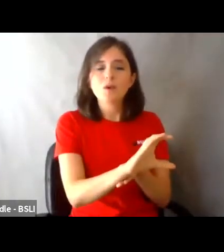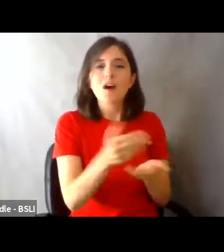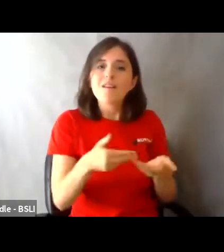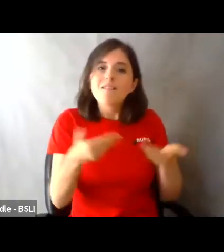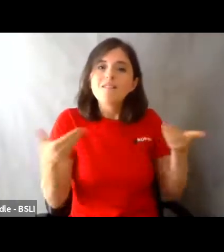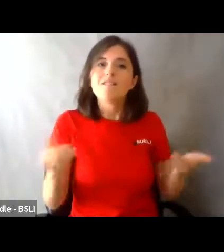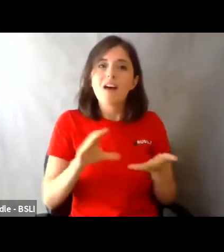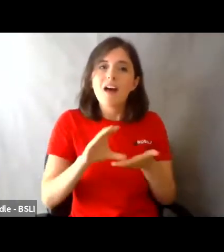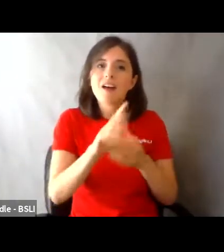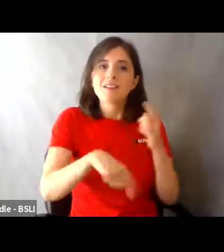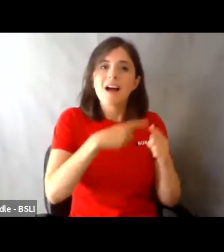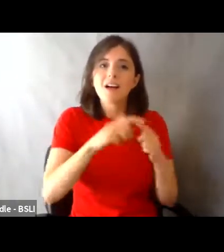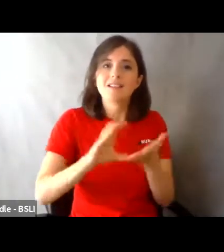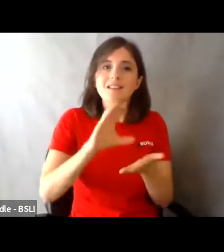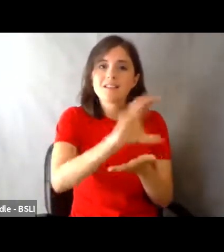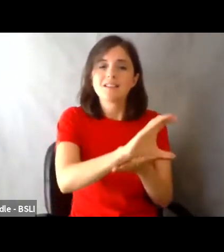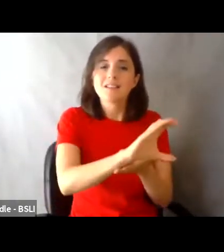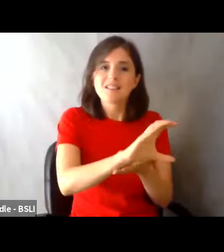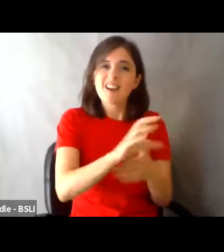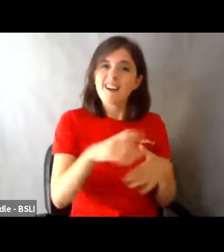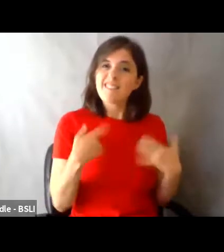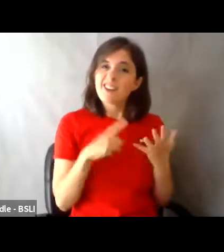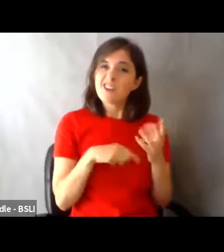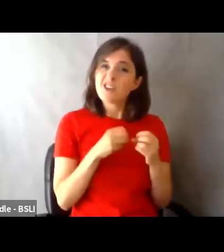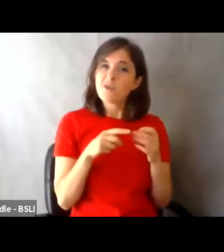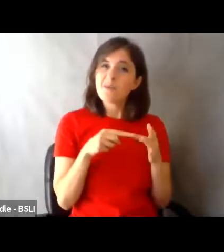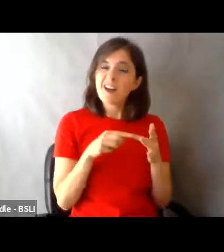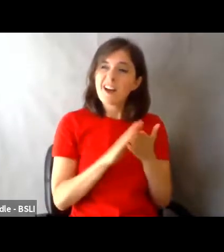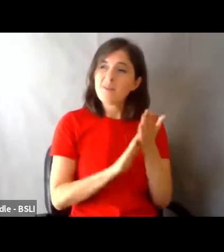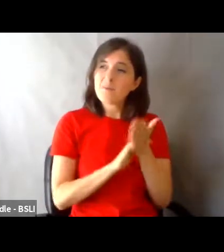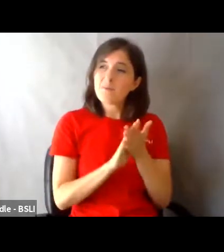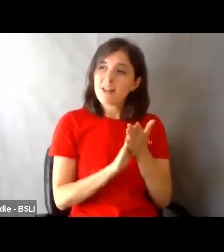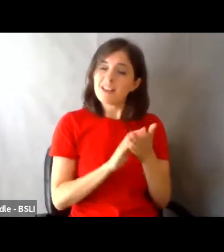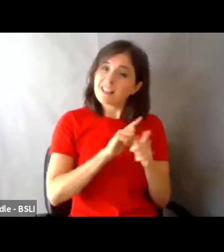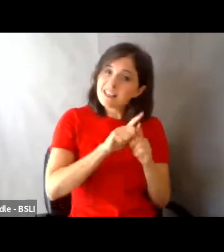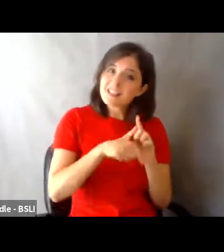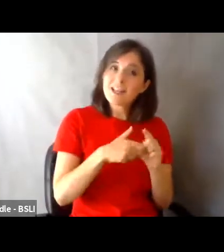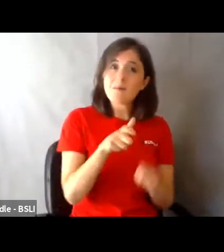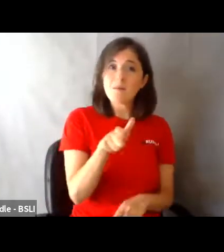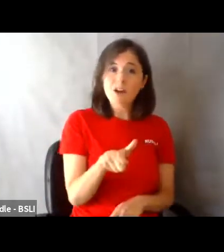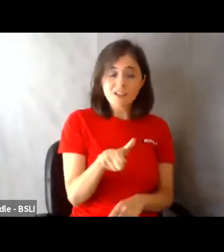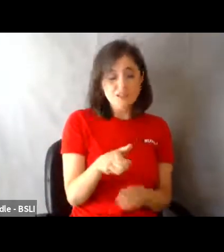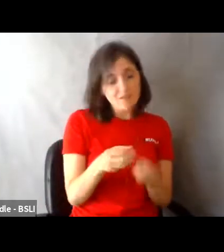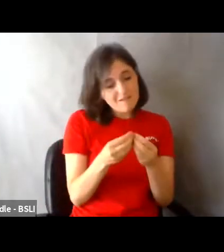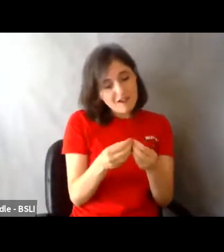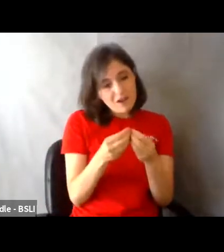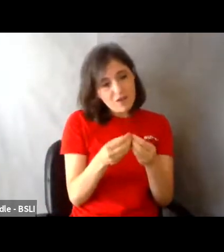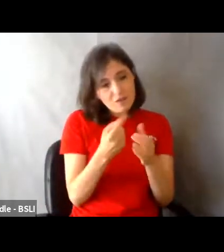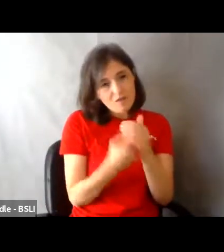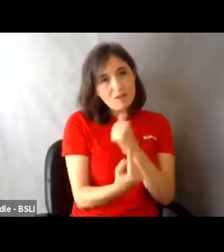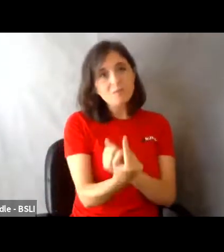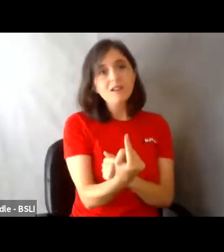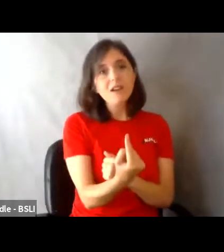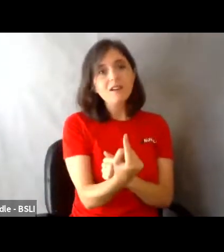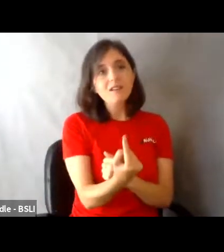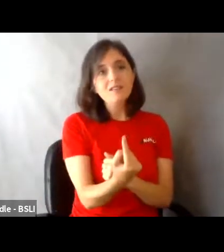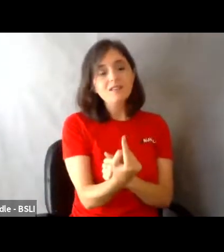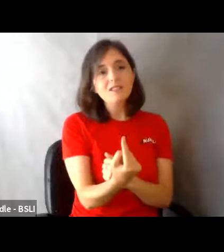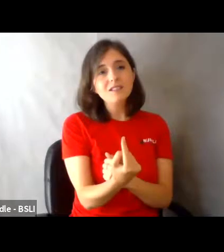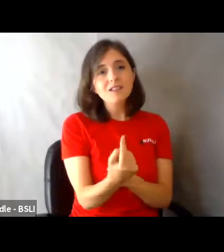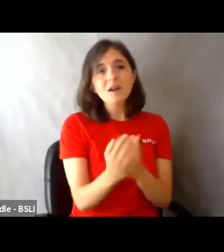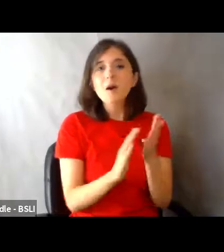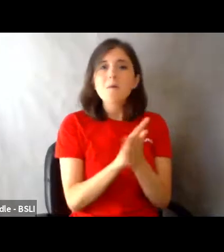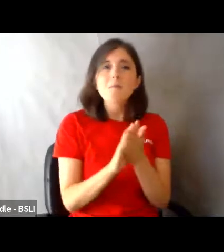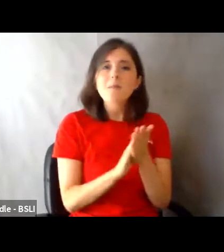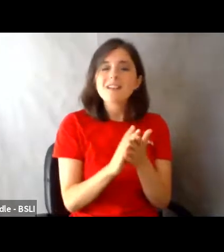that disabled people are valued more just for themselves rather than for what they can do, as it were, in